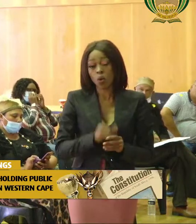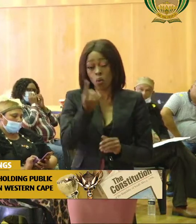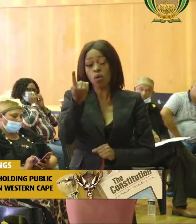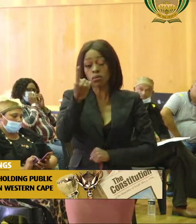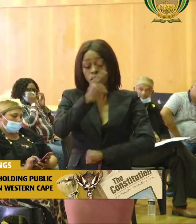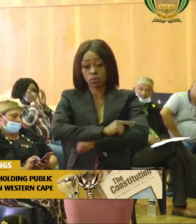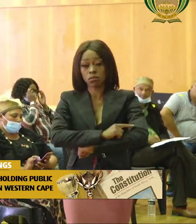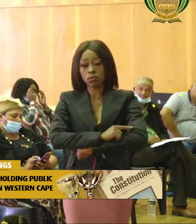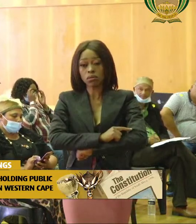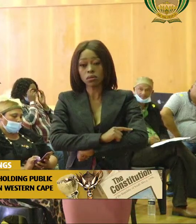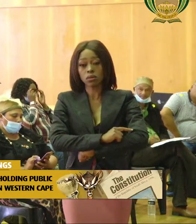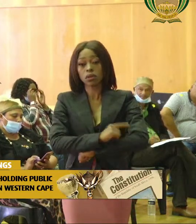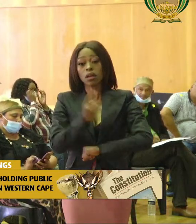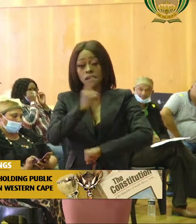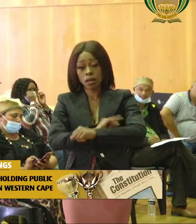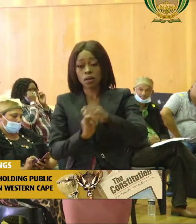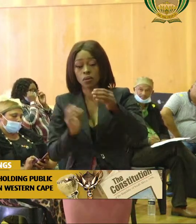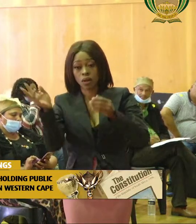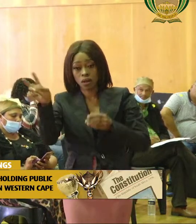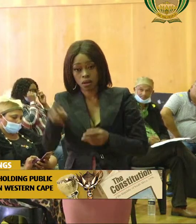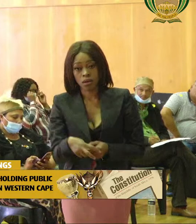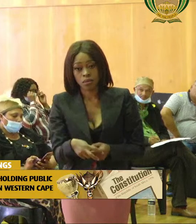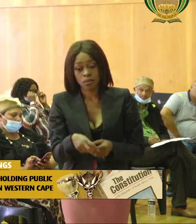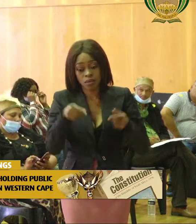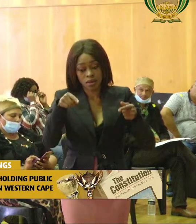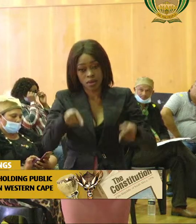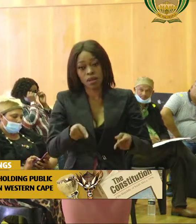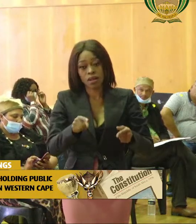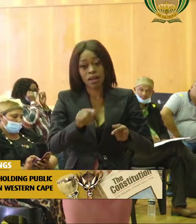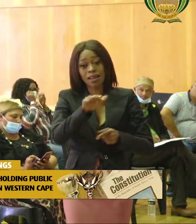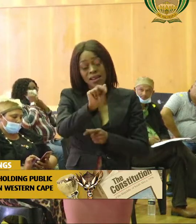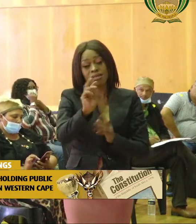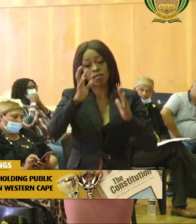kom wanneer die troontjie gaan val.